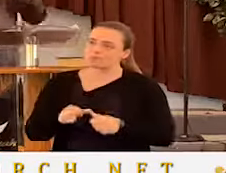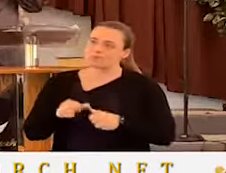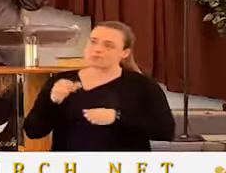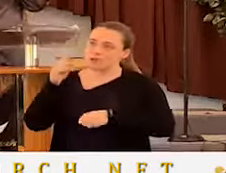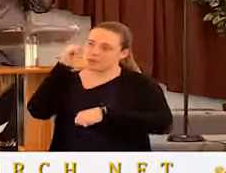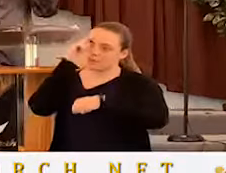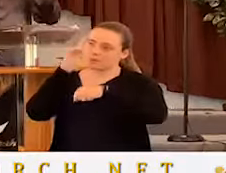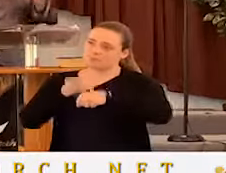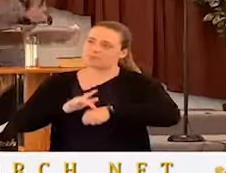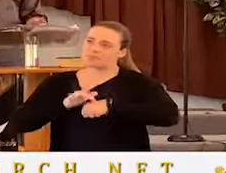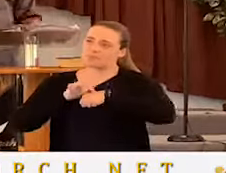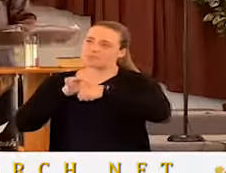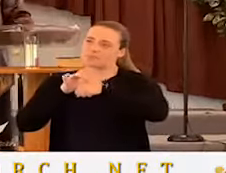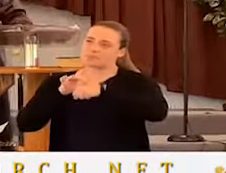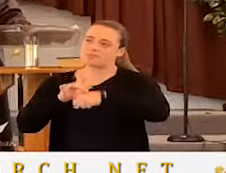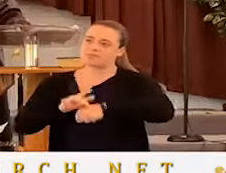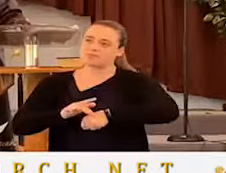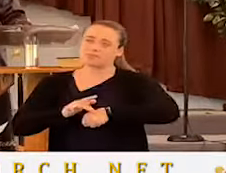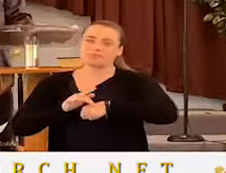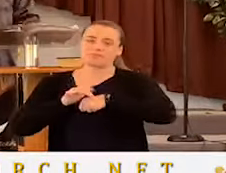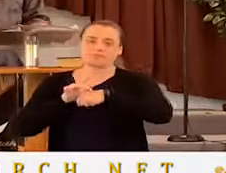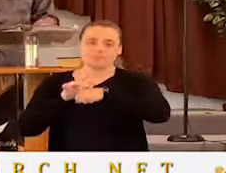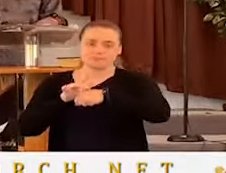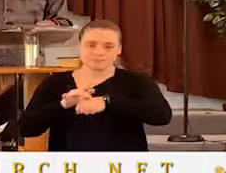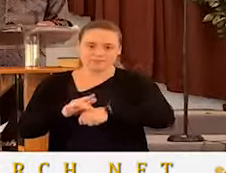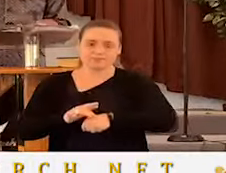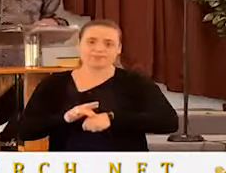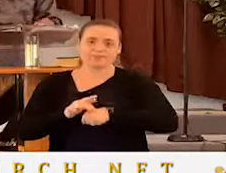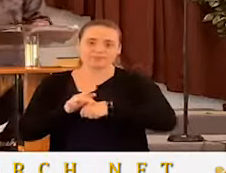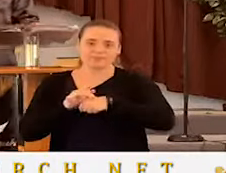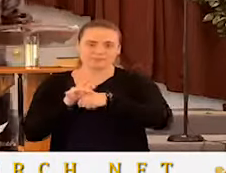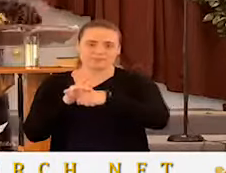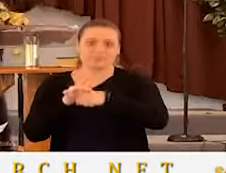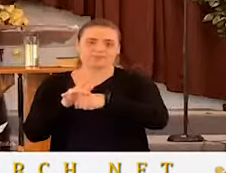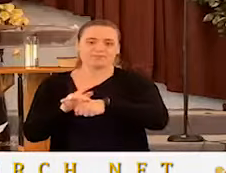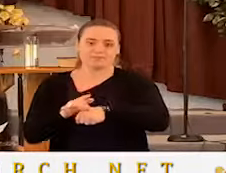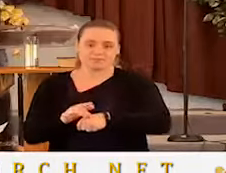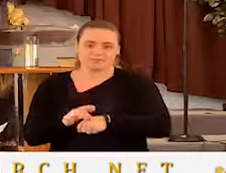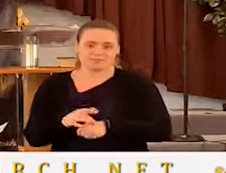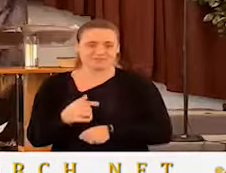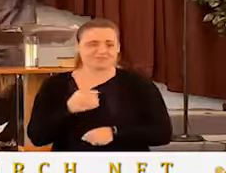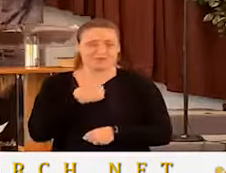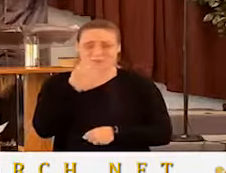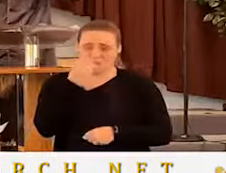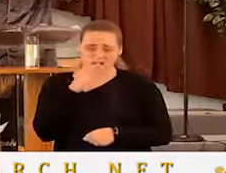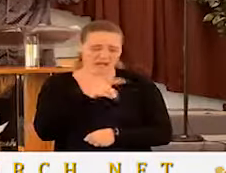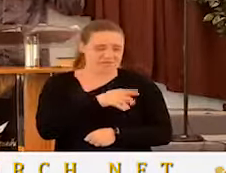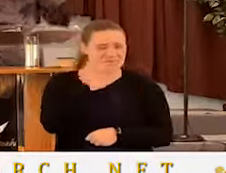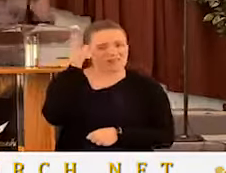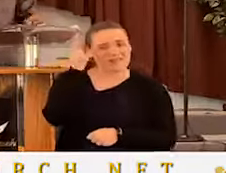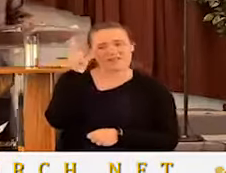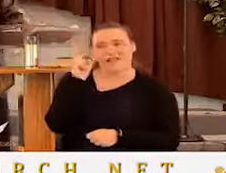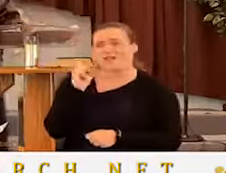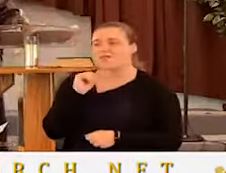we will keep him on our minds. I don't care what the devil brings.